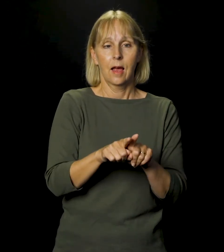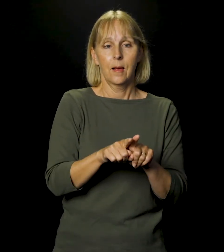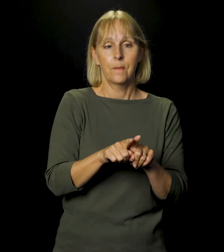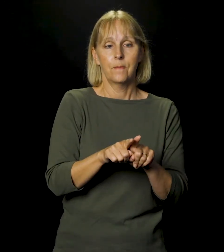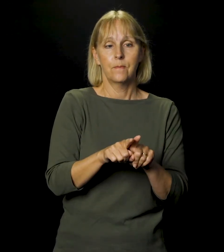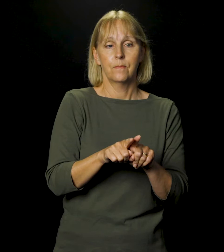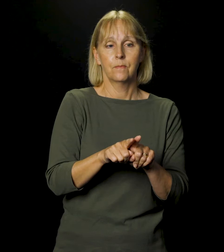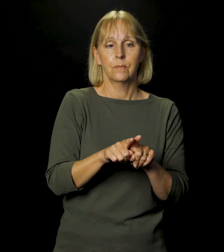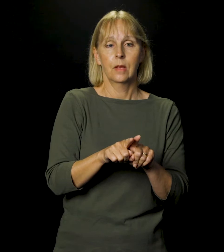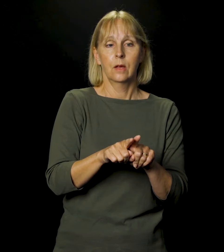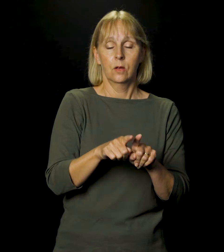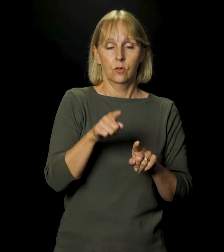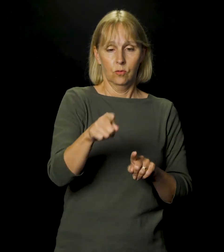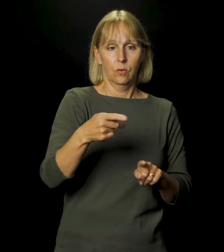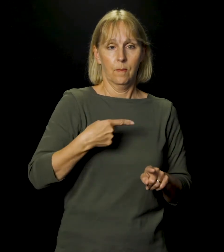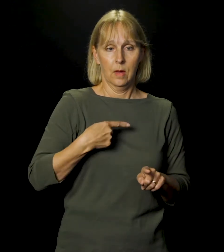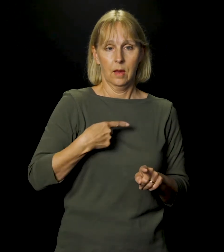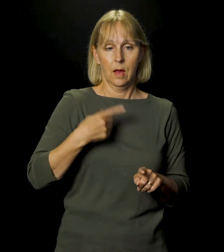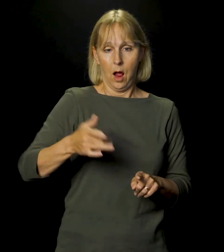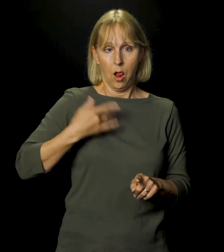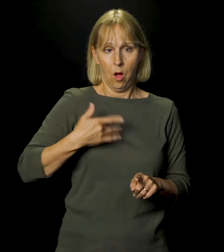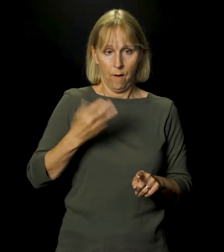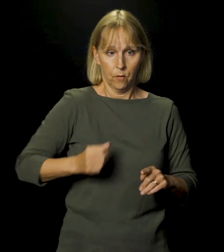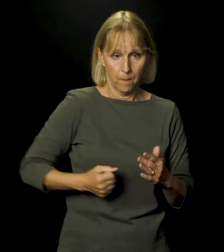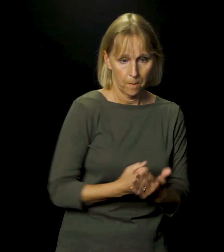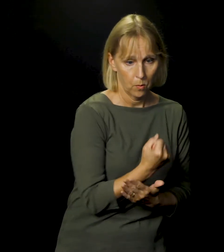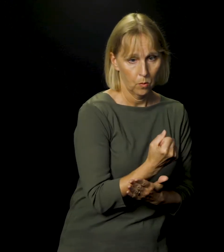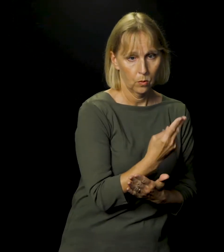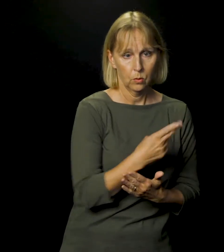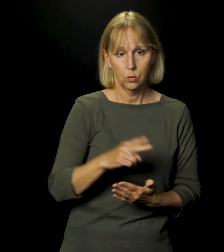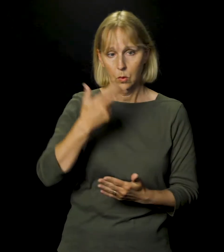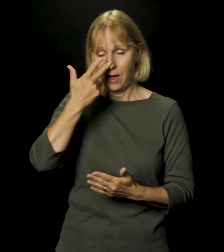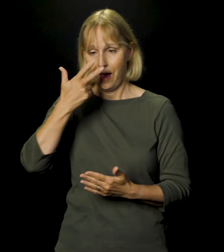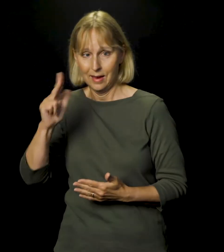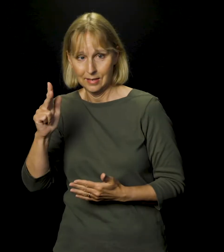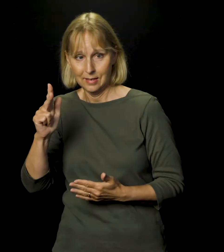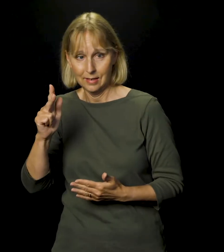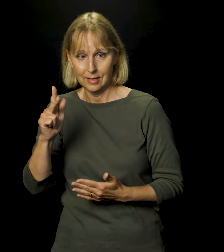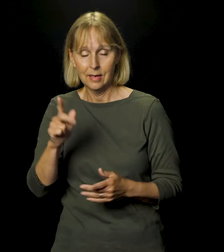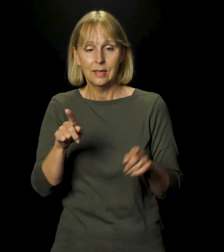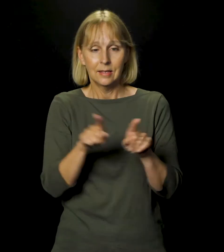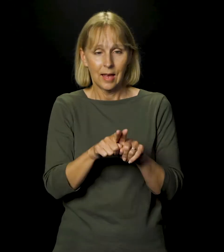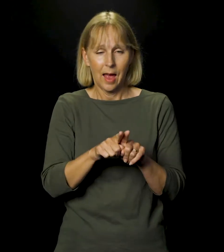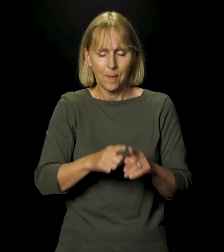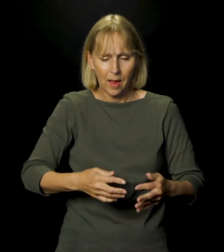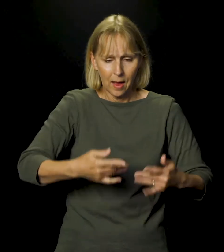hours that a person is alive from birth to age 80 is added every single day. Every single day,